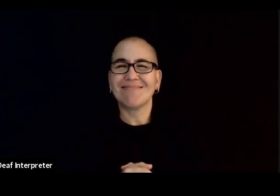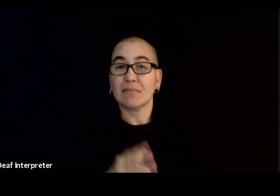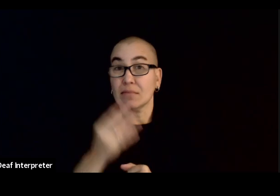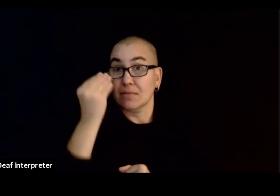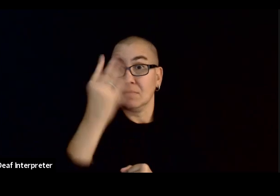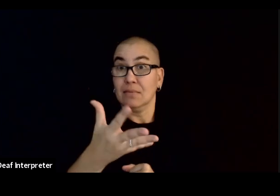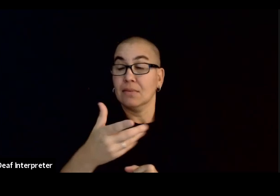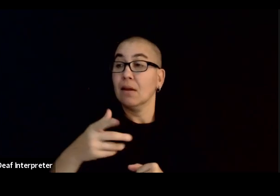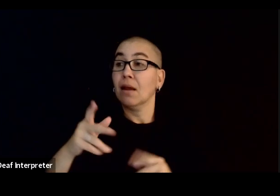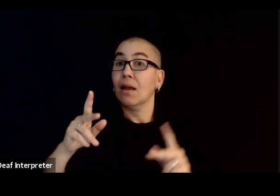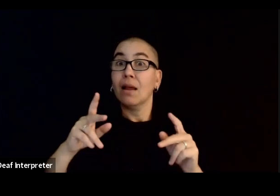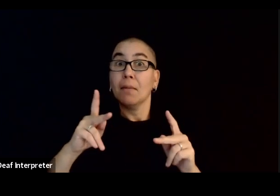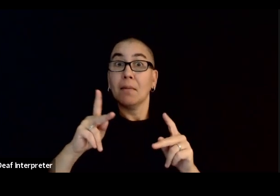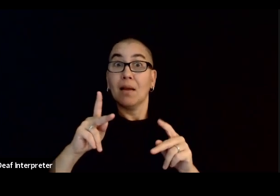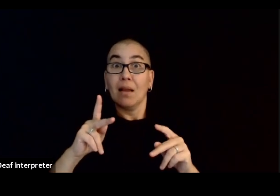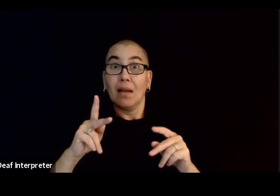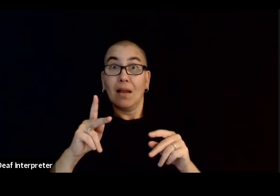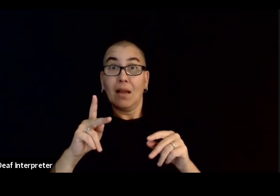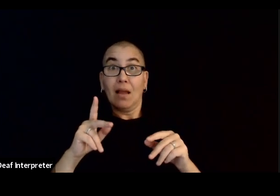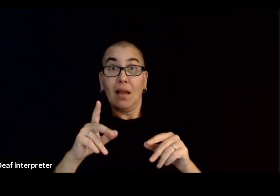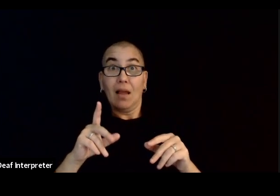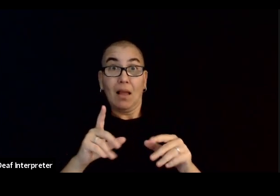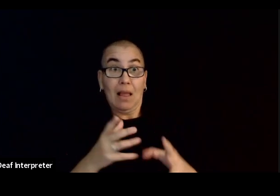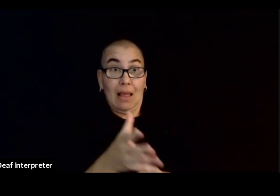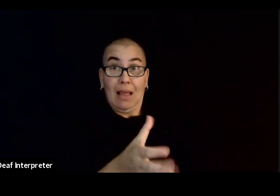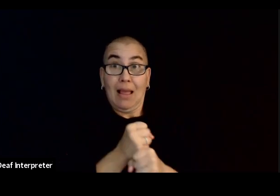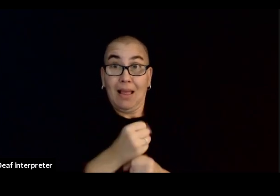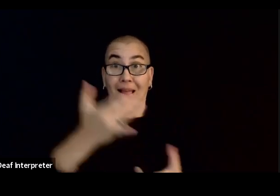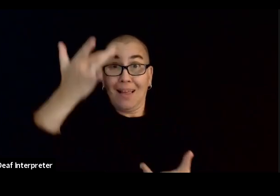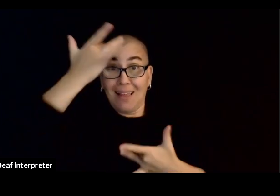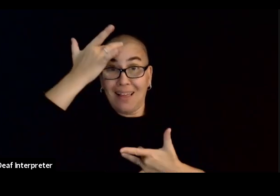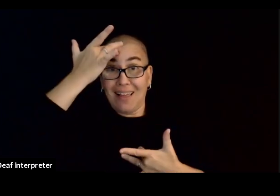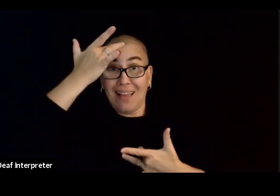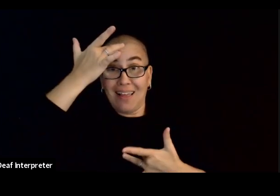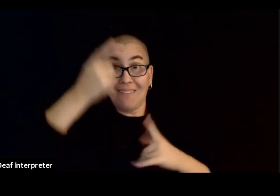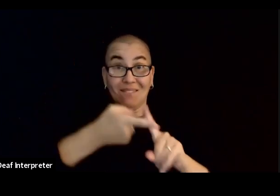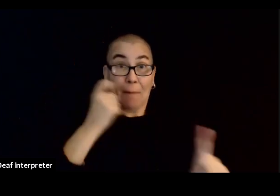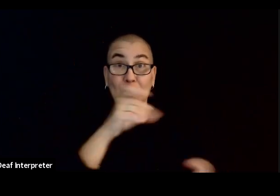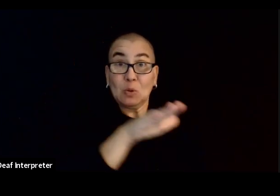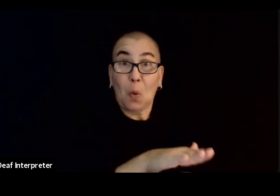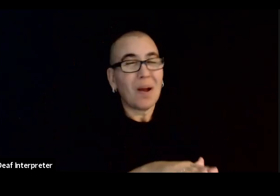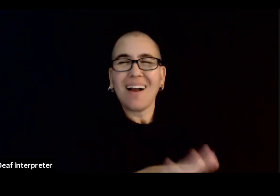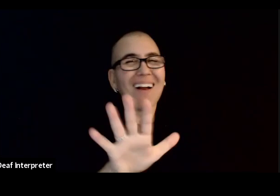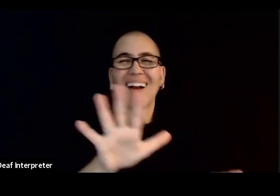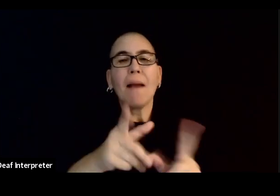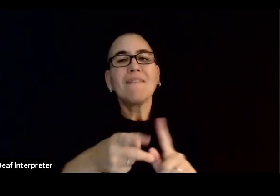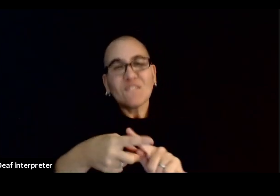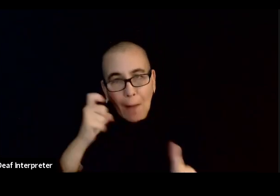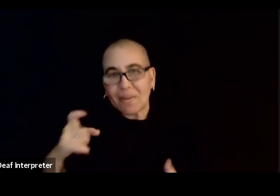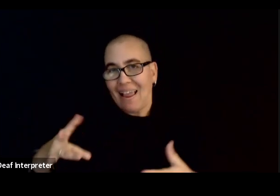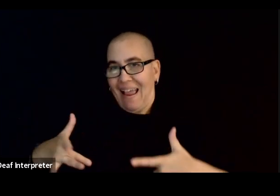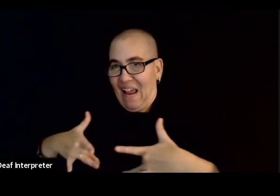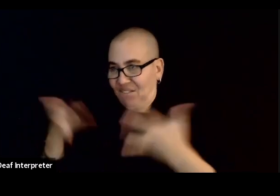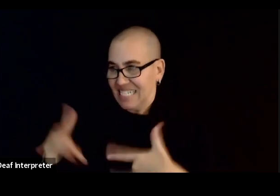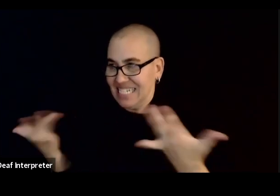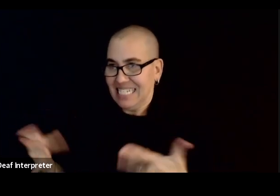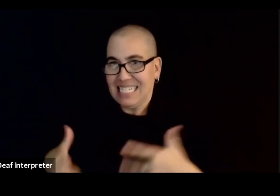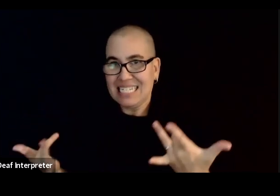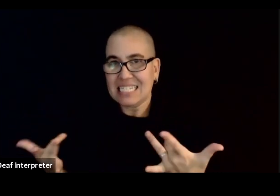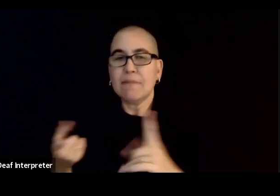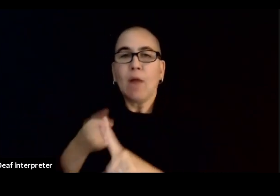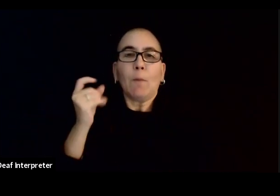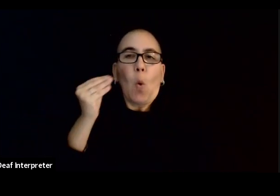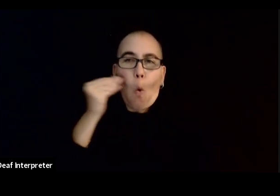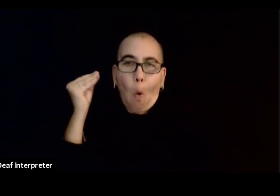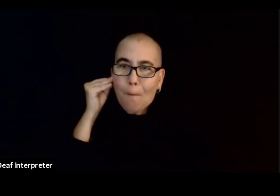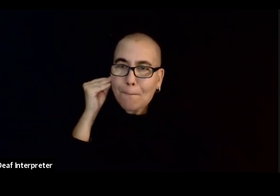school, sports or social, and then we're sort of doing the follow-up at the school level. The